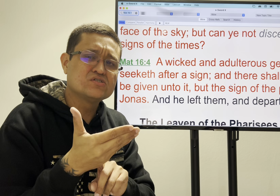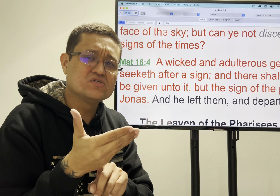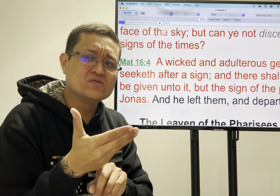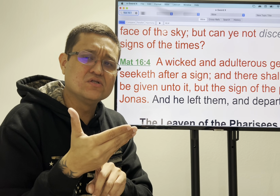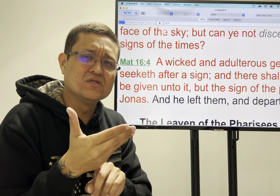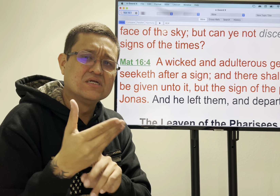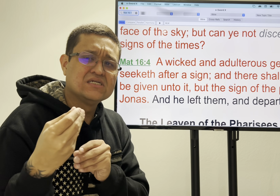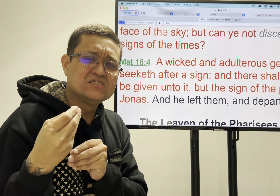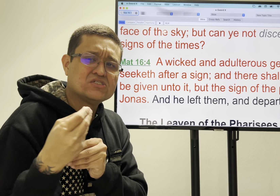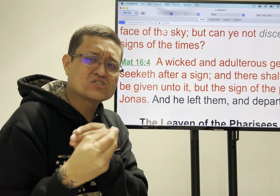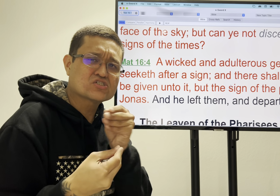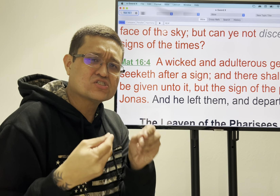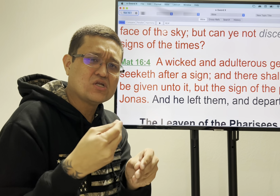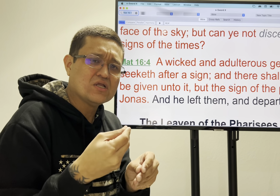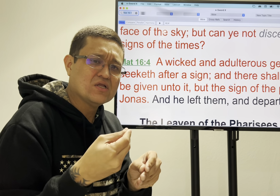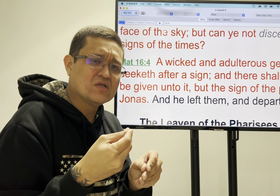a wicked and adulterous generation